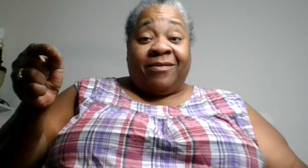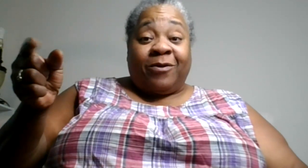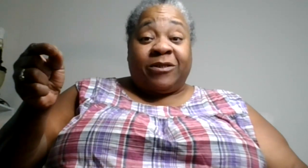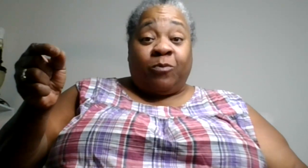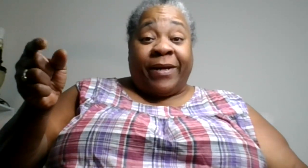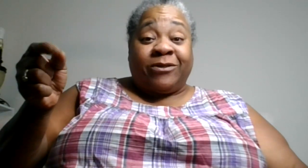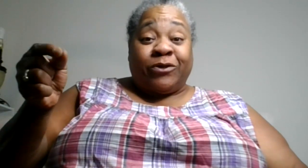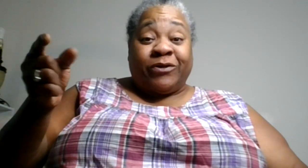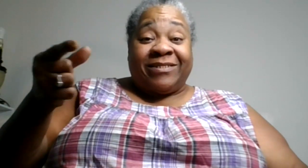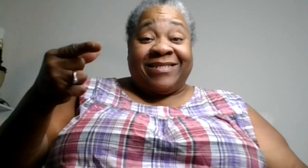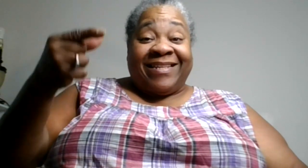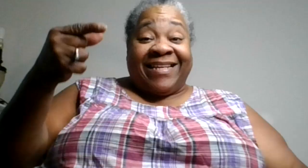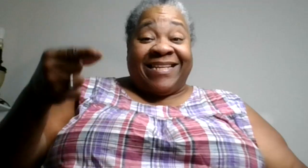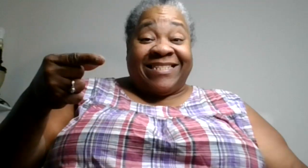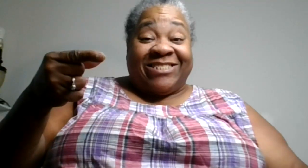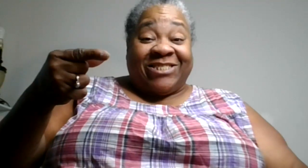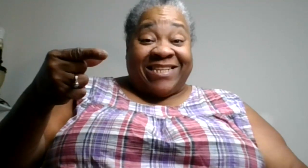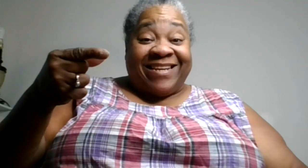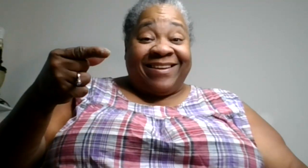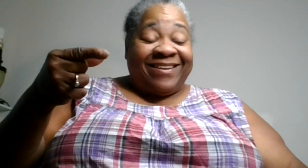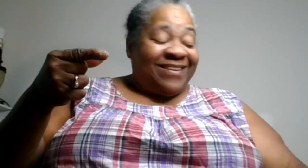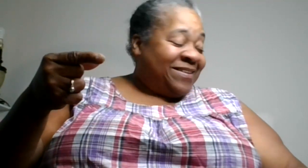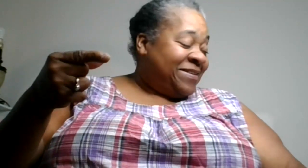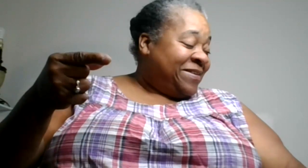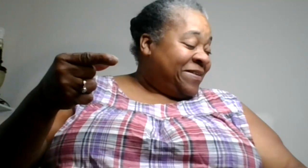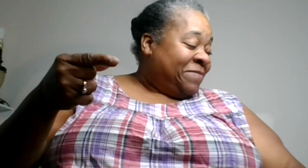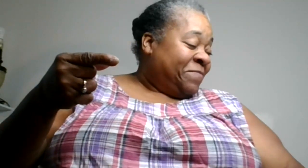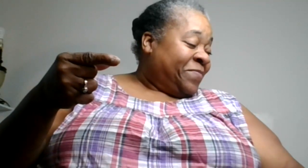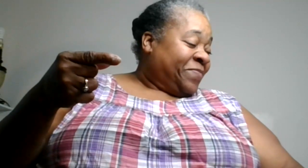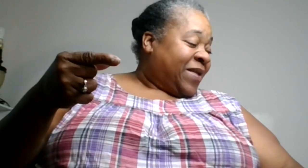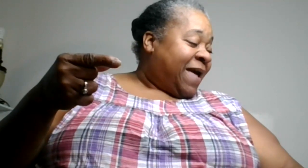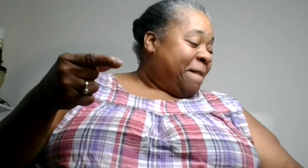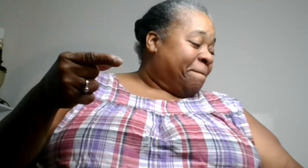Those little pincers. G. Okay?